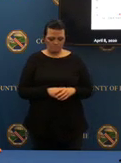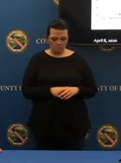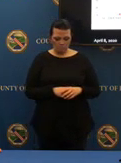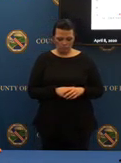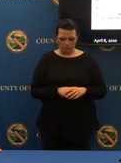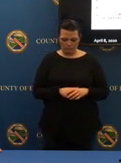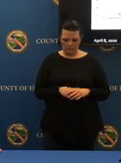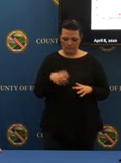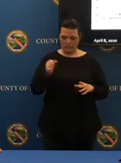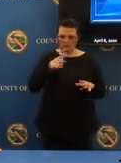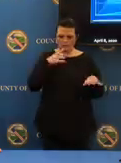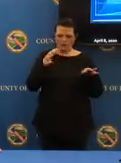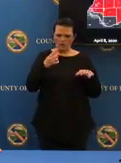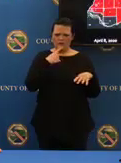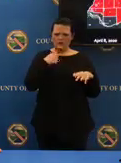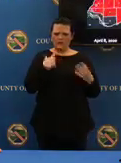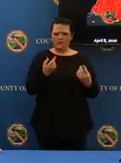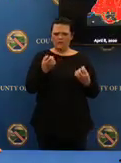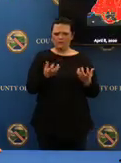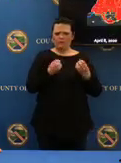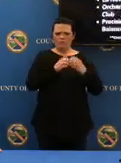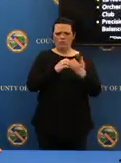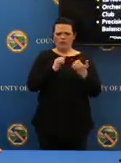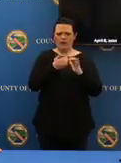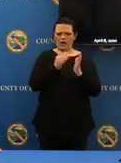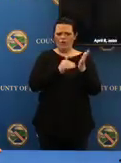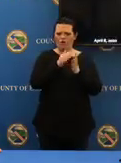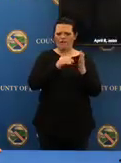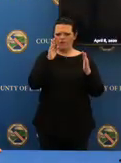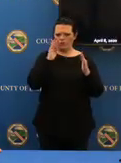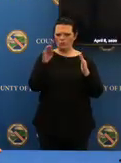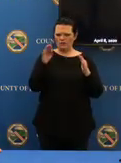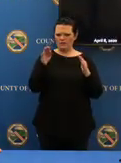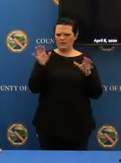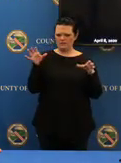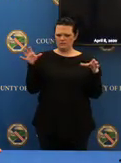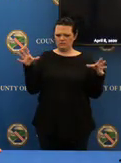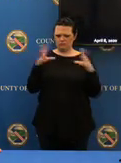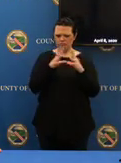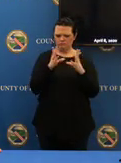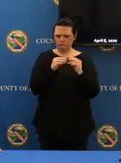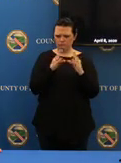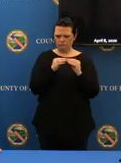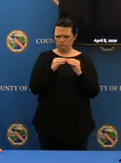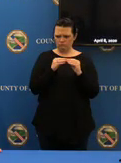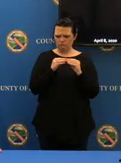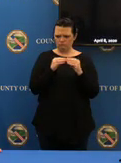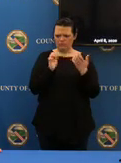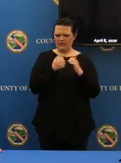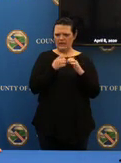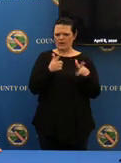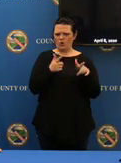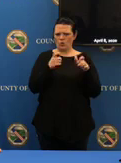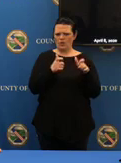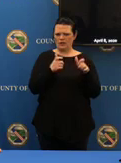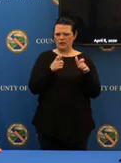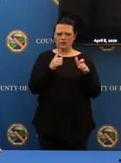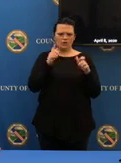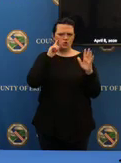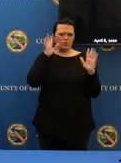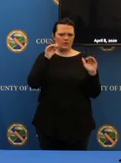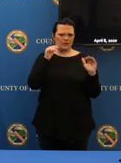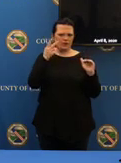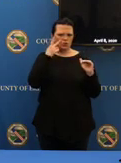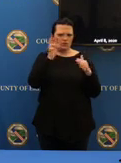Can you tell me a little bit more about, how often will this task force convene? I'm imagining they're doing it virtually. And then how quickly are you expected to see some kind of results from